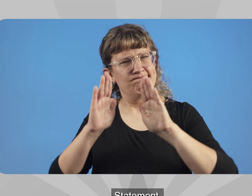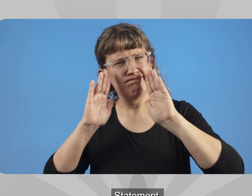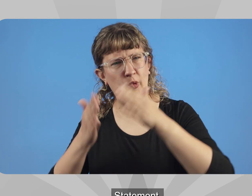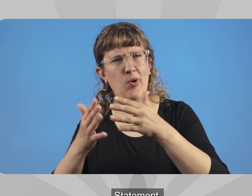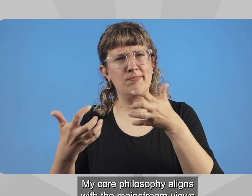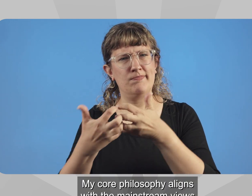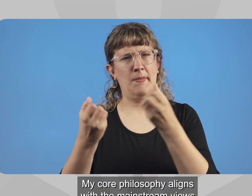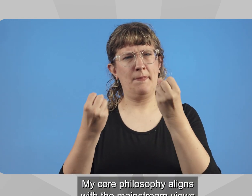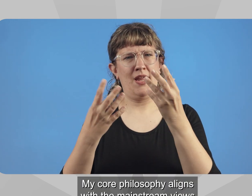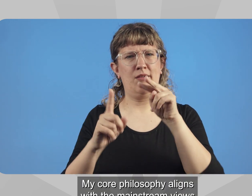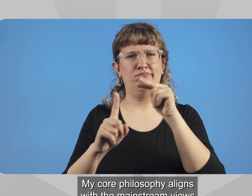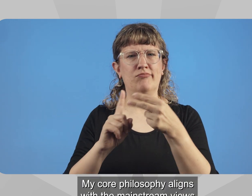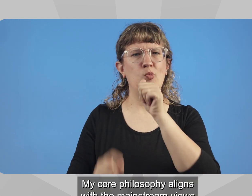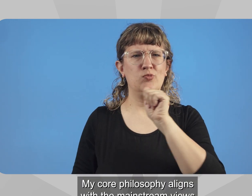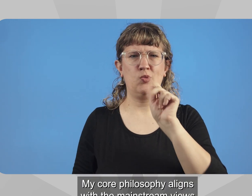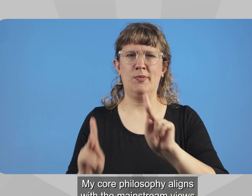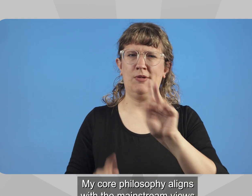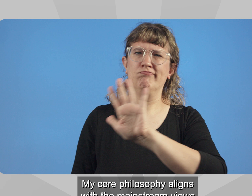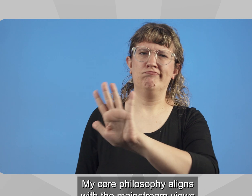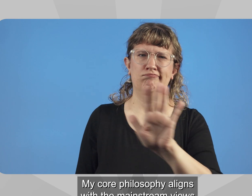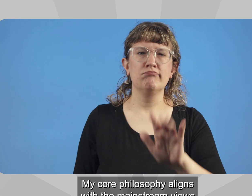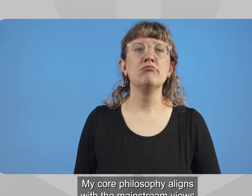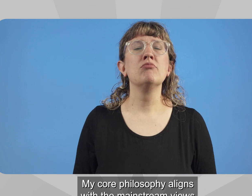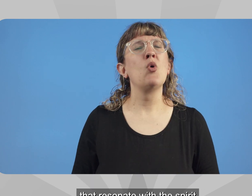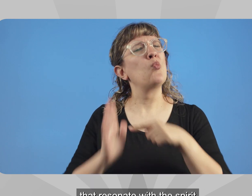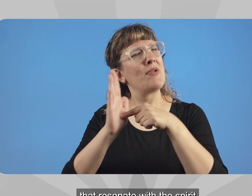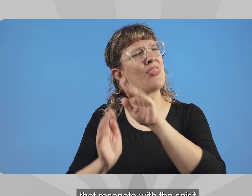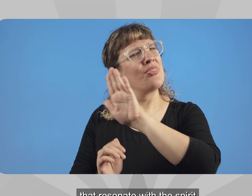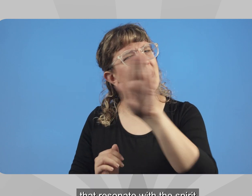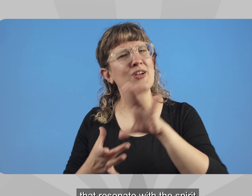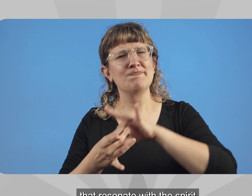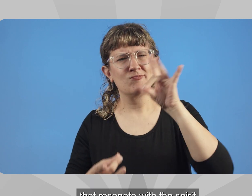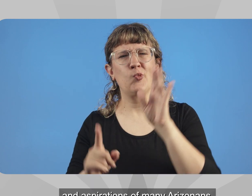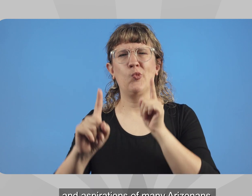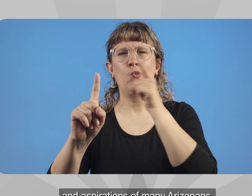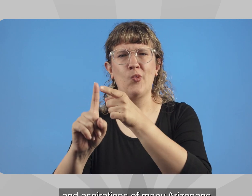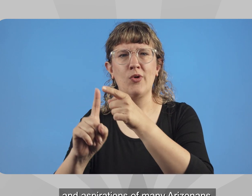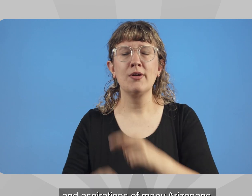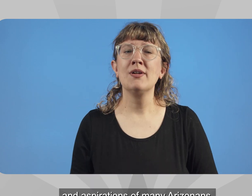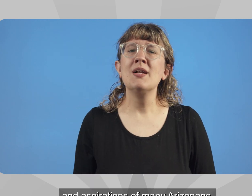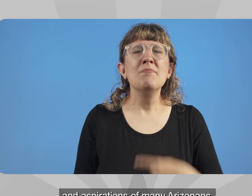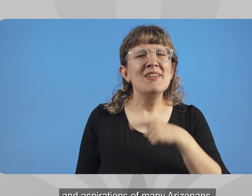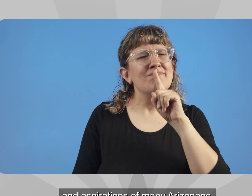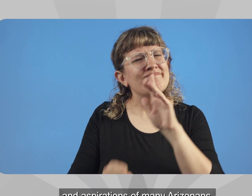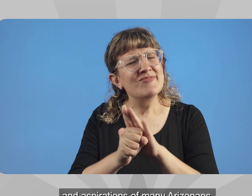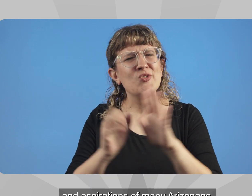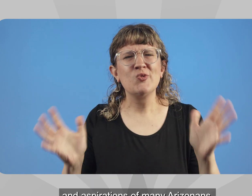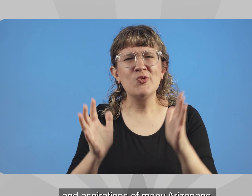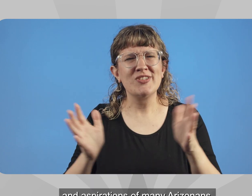Statement. My core philosophy aligns with the mainstream views that resonate with the spirit and aspirations of